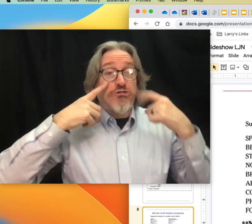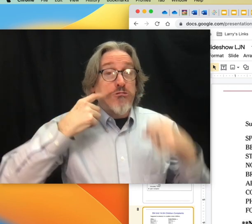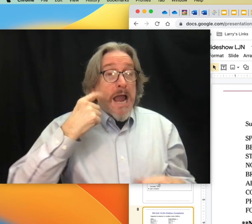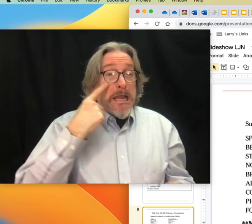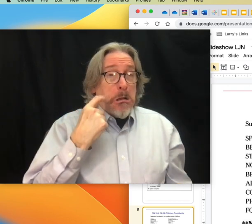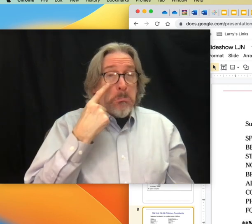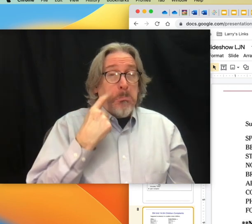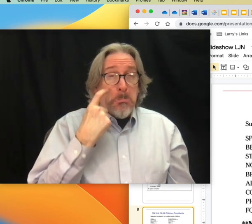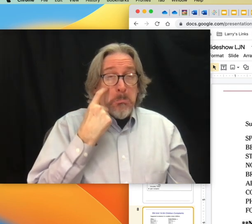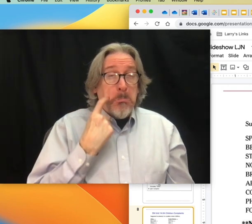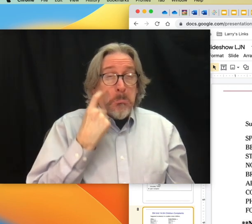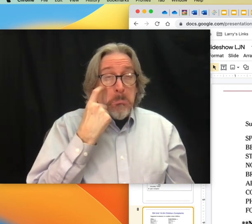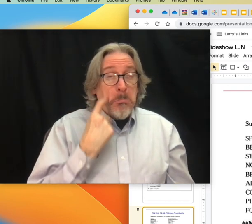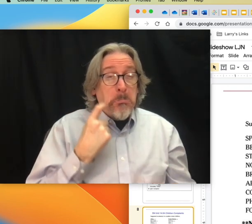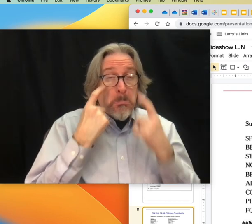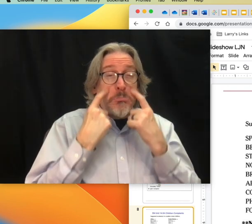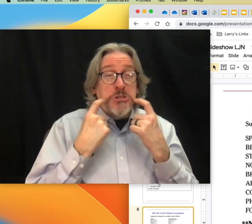Cry,